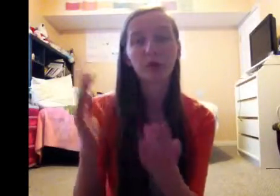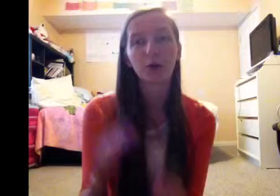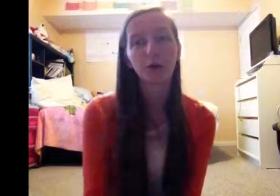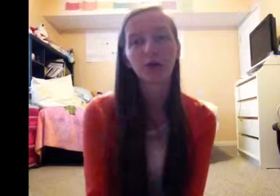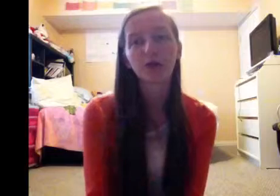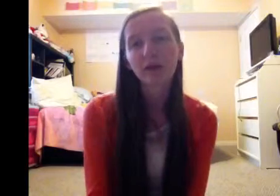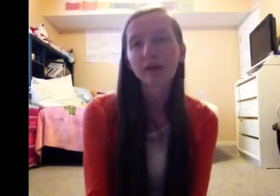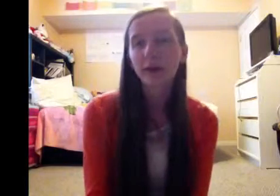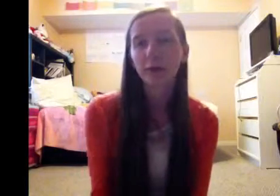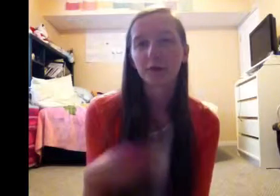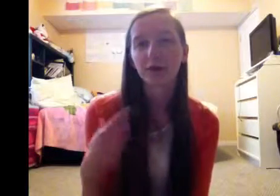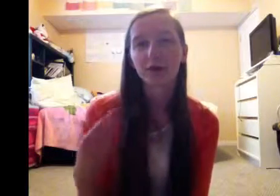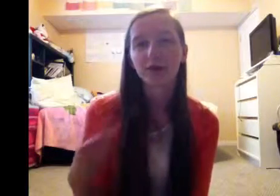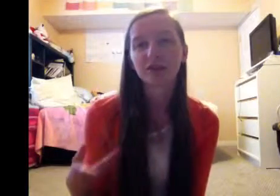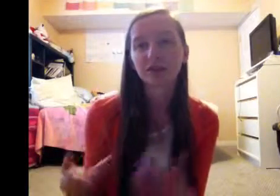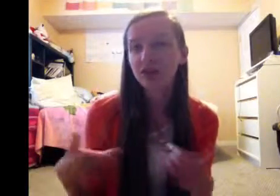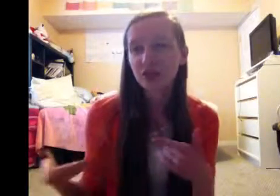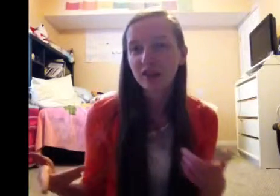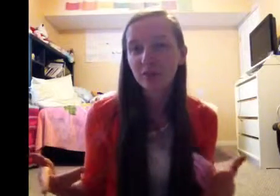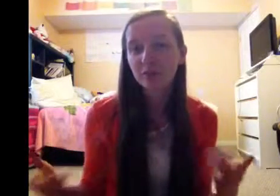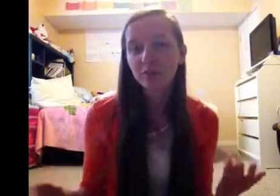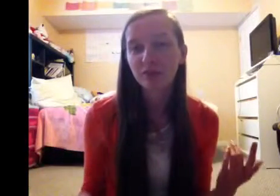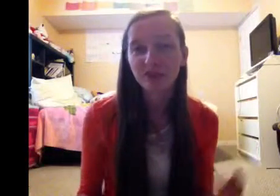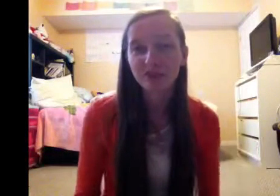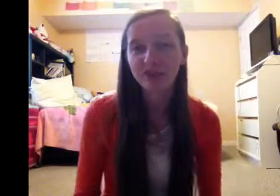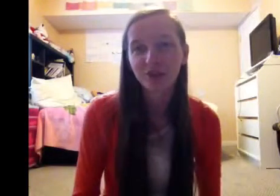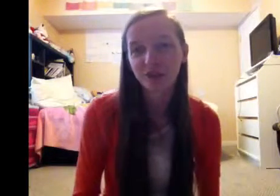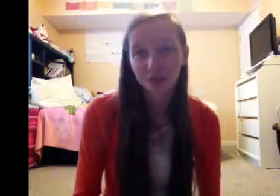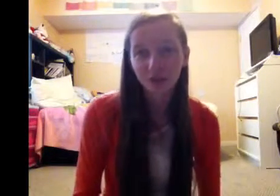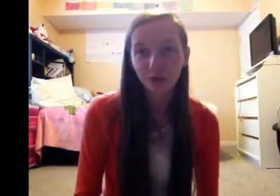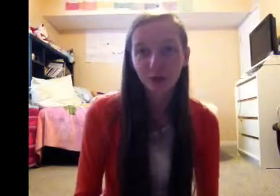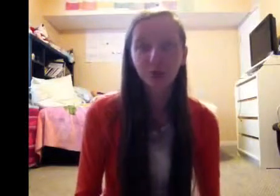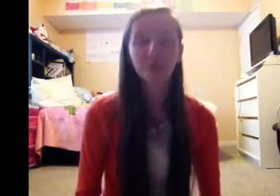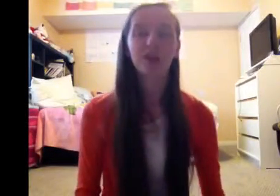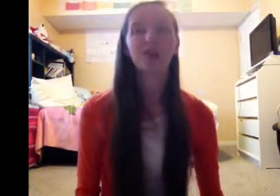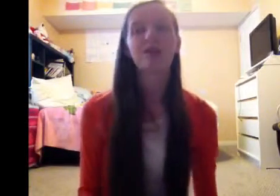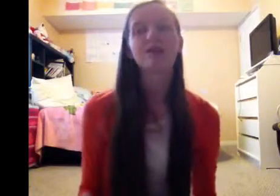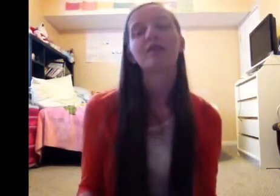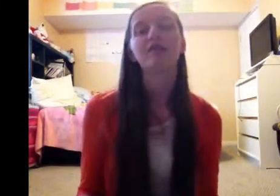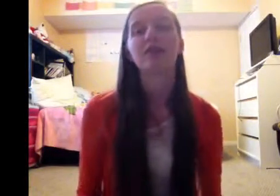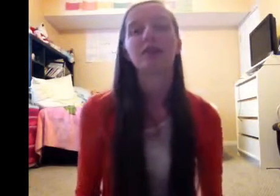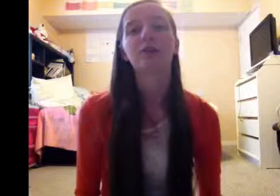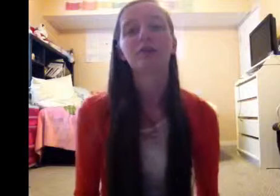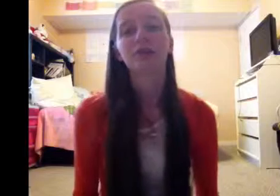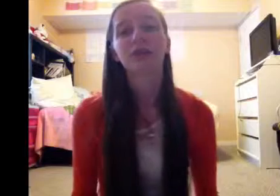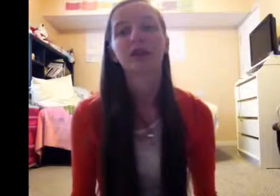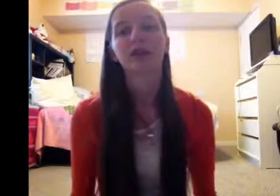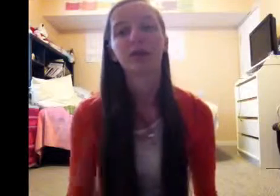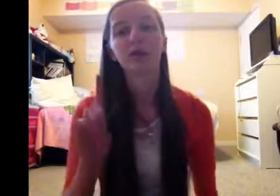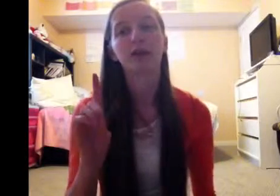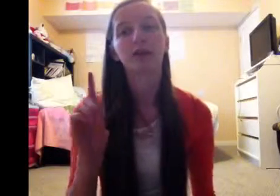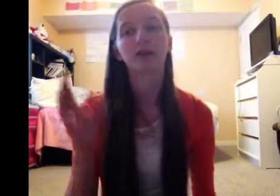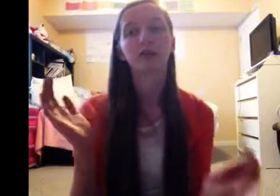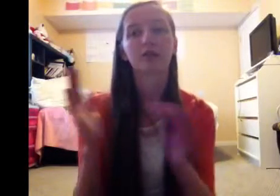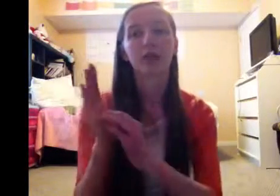So, I don't know, that's how I differentiate them, but I guess you can do whatever you want to. So, like